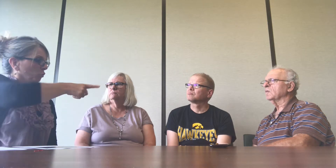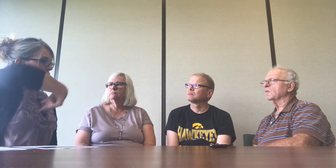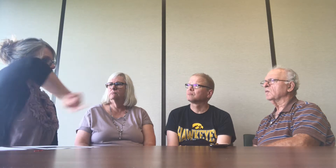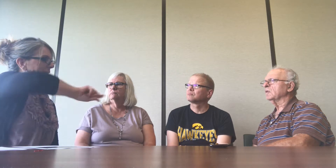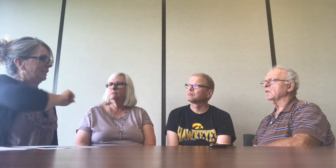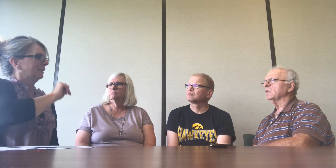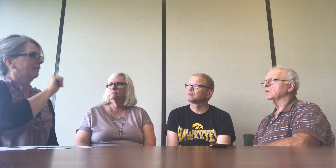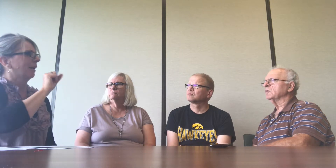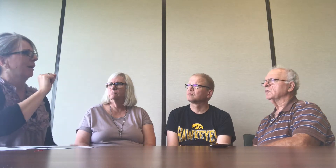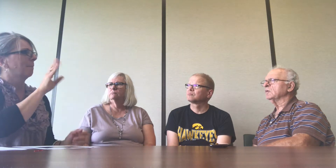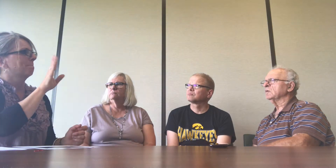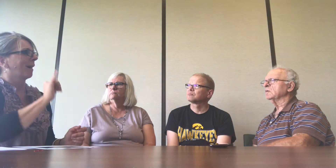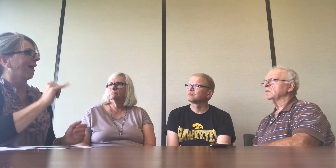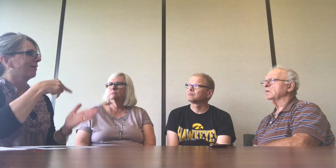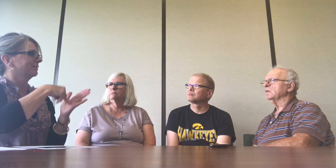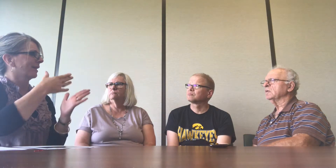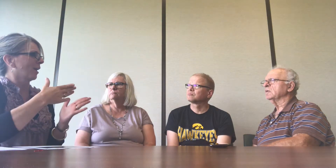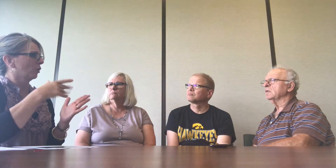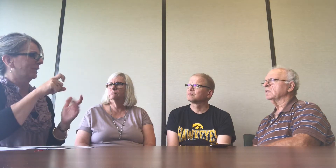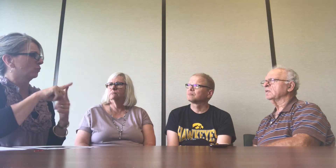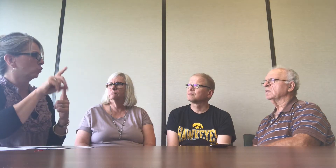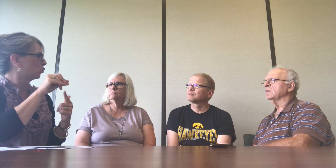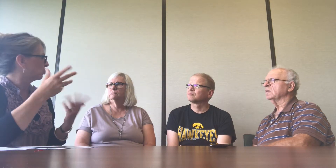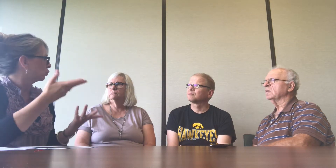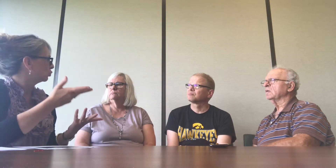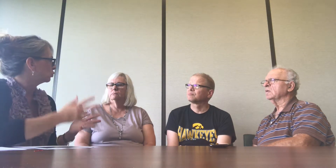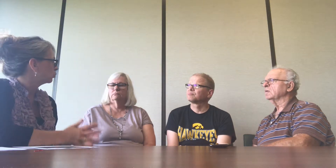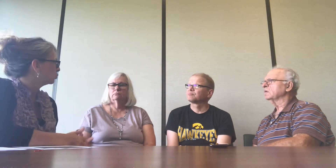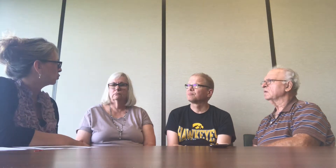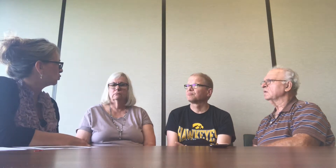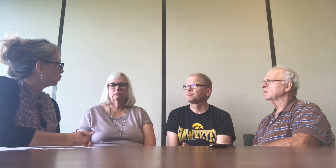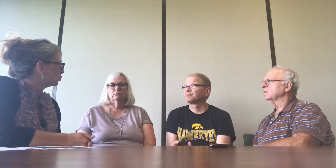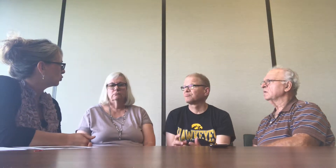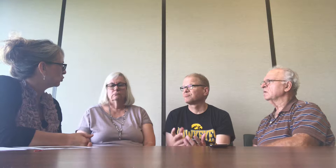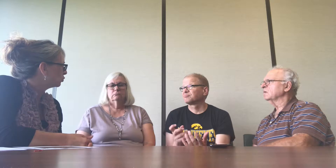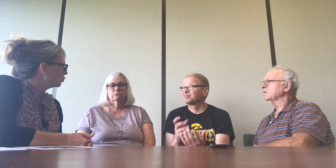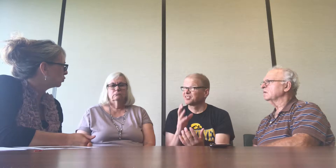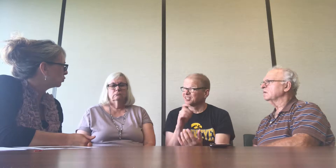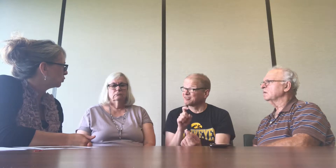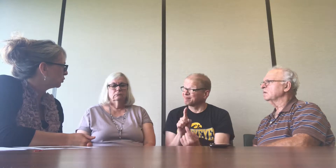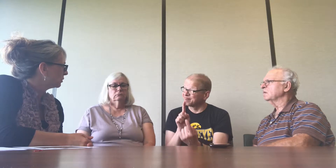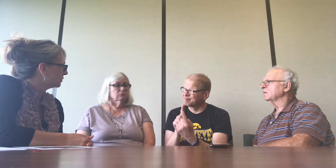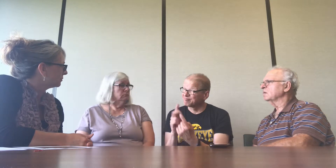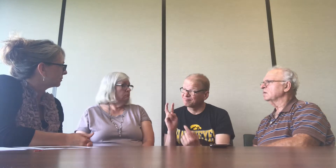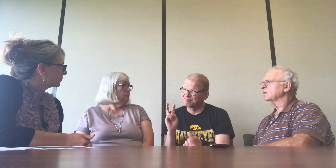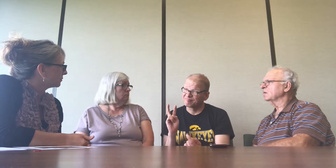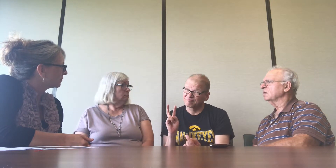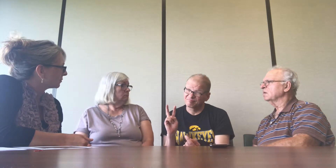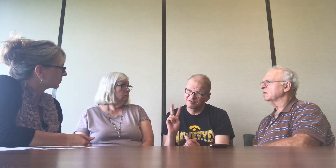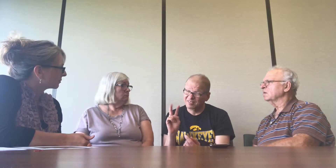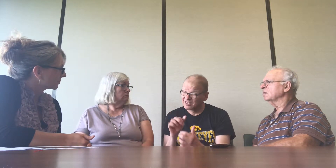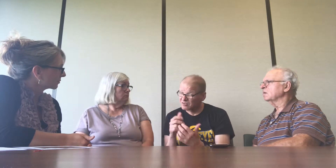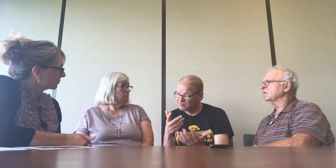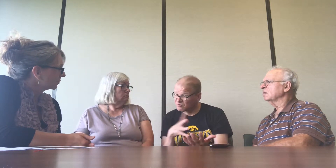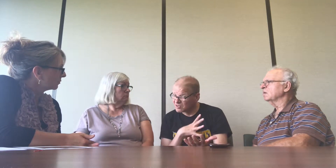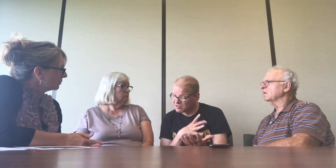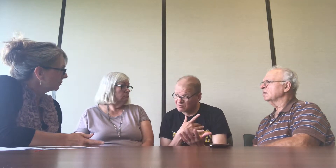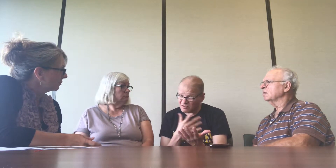what do we as bystanders need to do about this? Albert, can